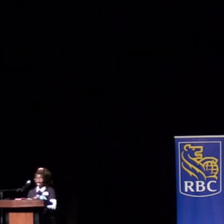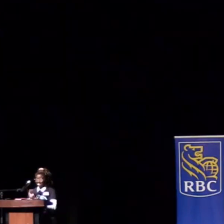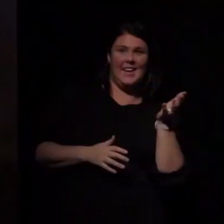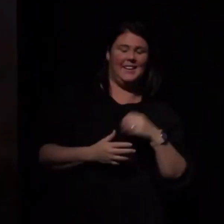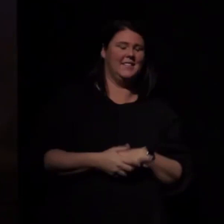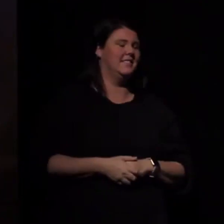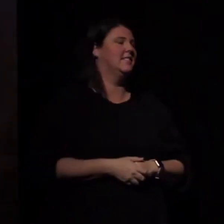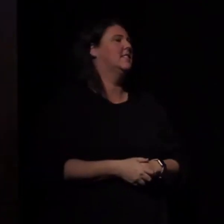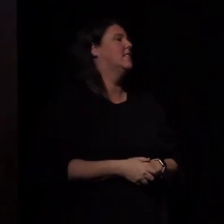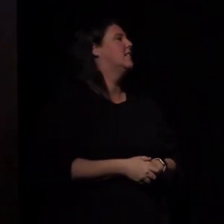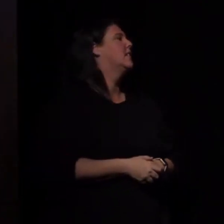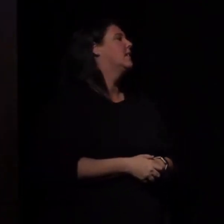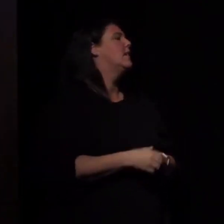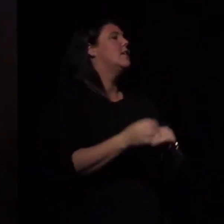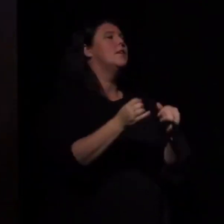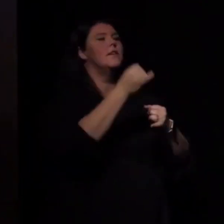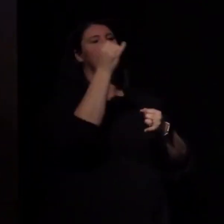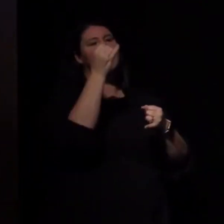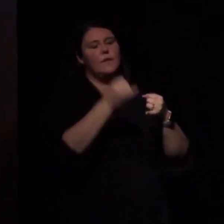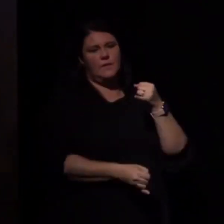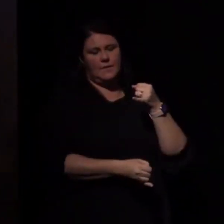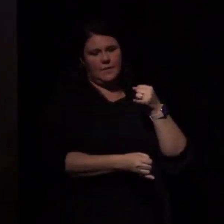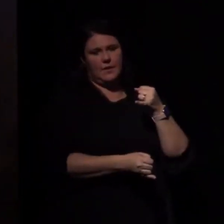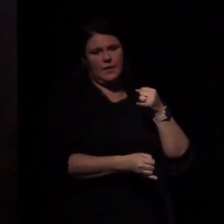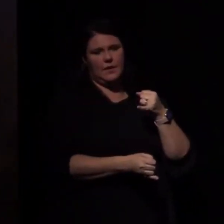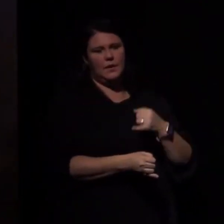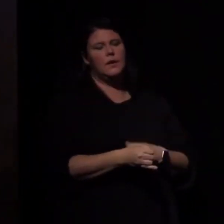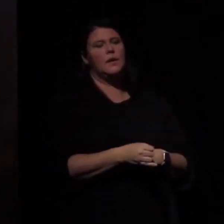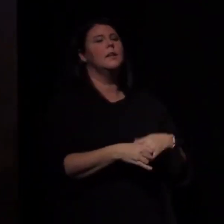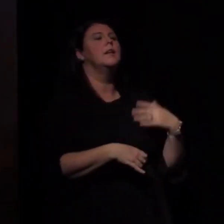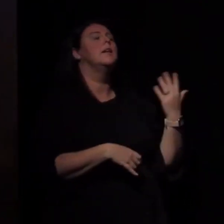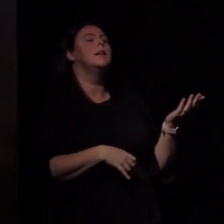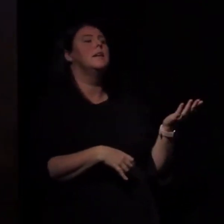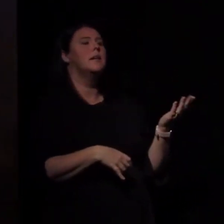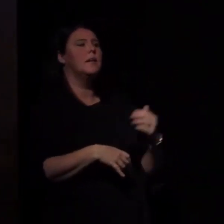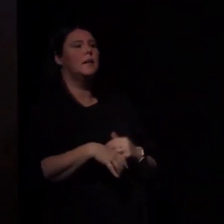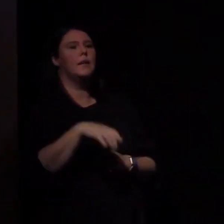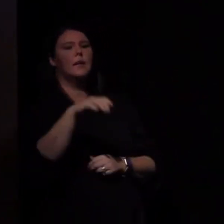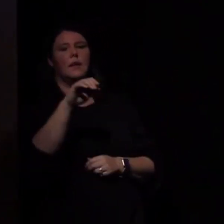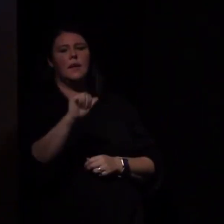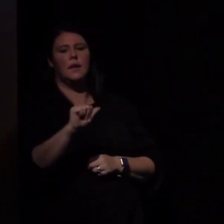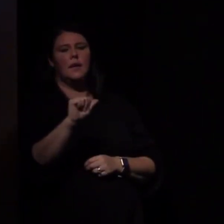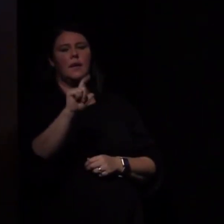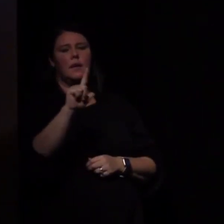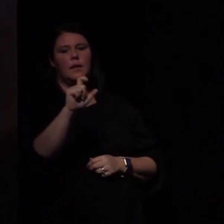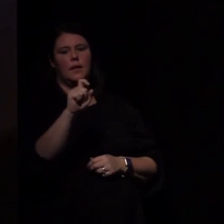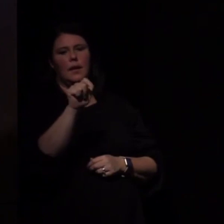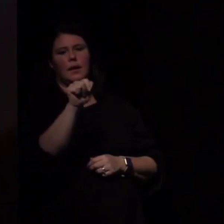Finally, I would like to introduce you to our moderator for the Q&A, Alexa.